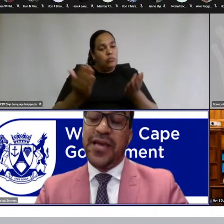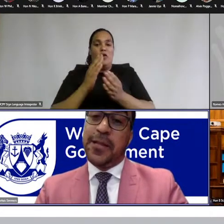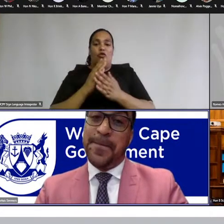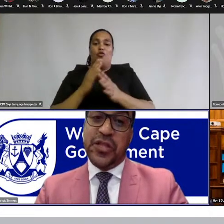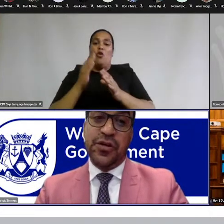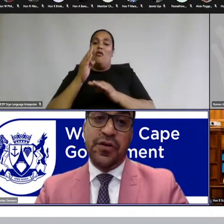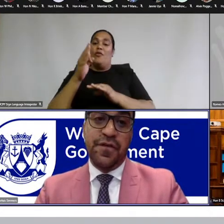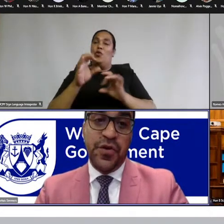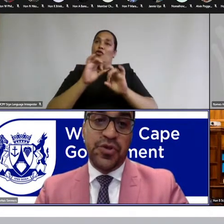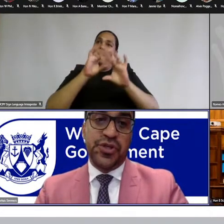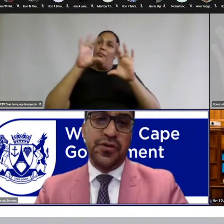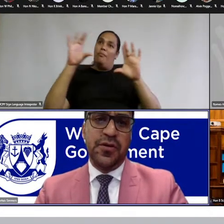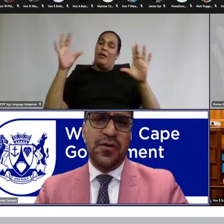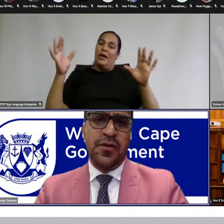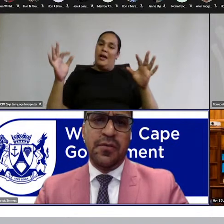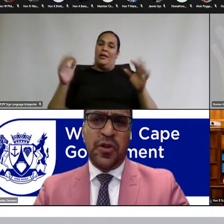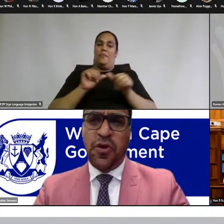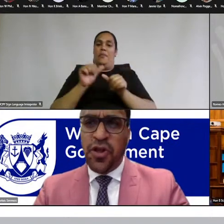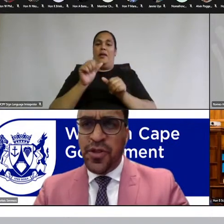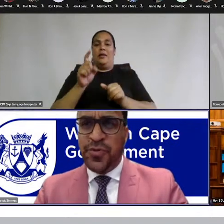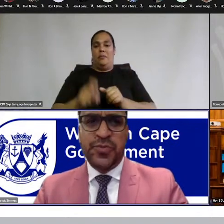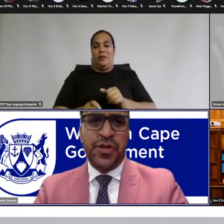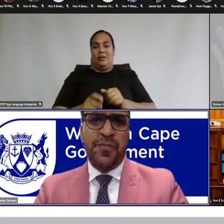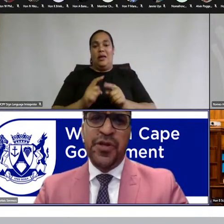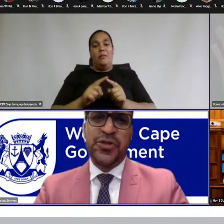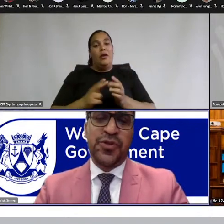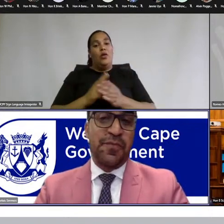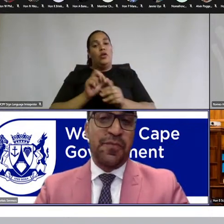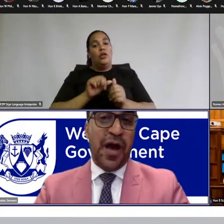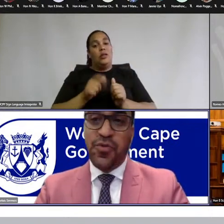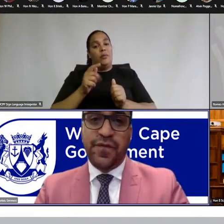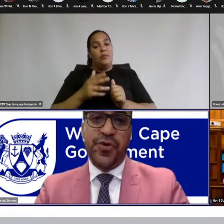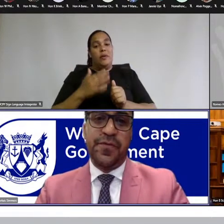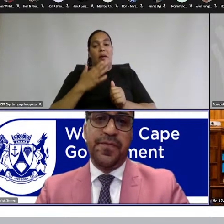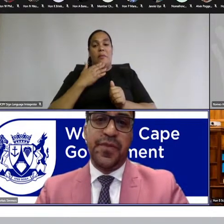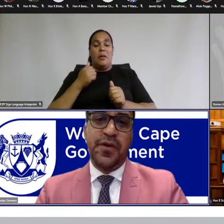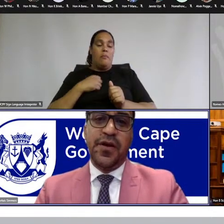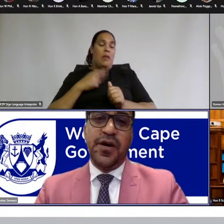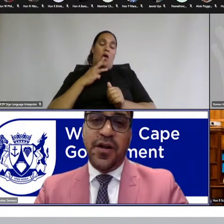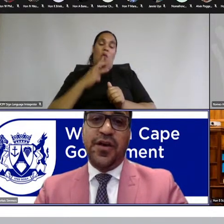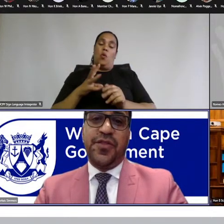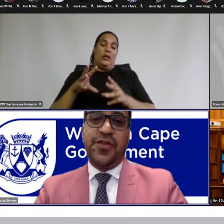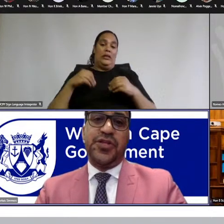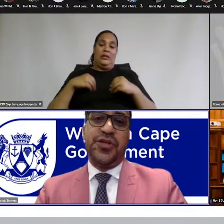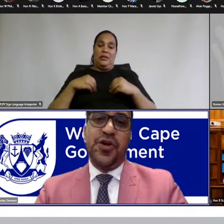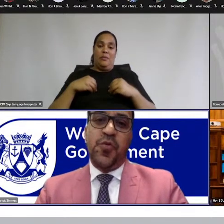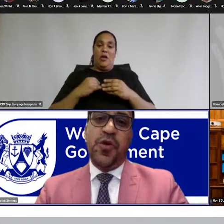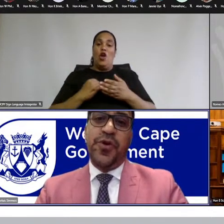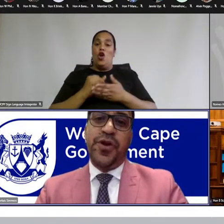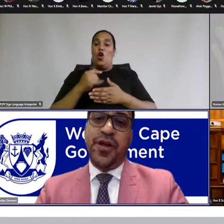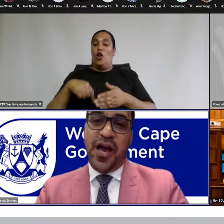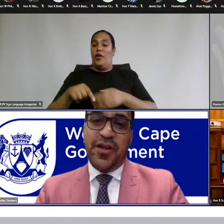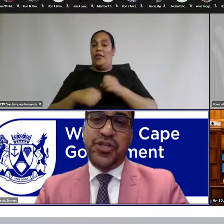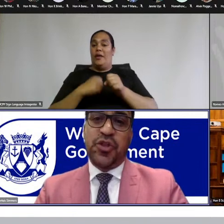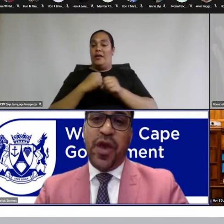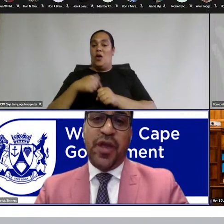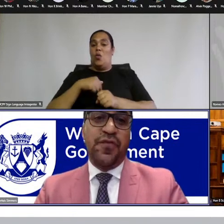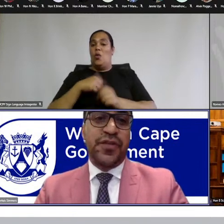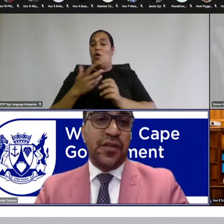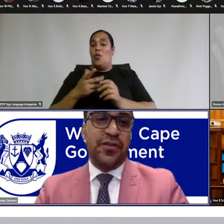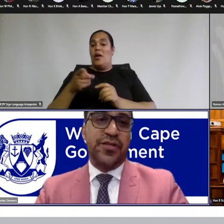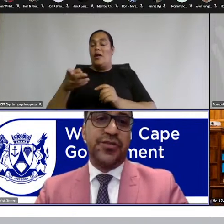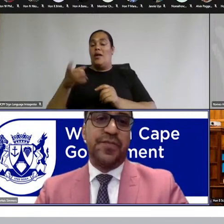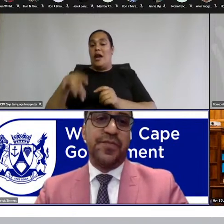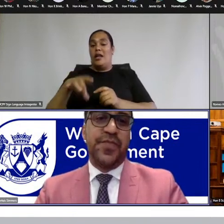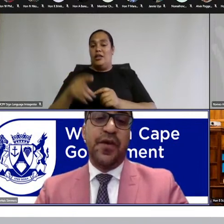brighter and better future. But Honourable Deputy Speaker, please don't take my word for it. Earlier this year, we were in Khayelitsha to hand